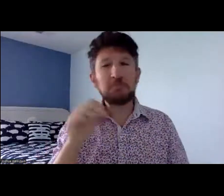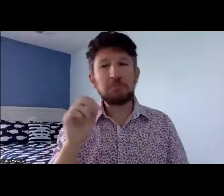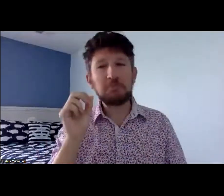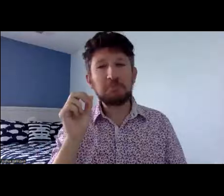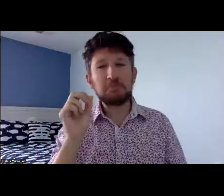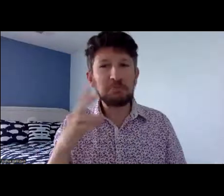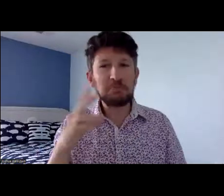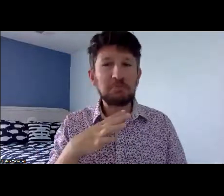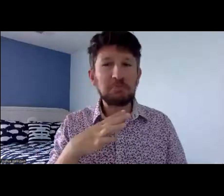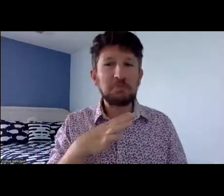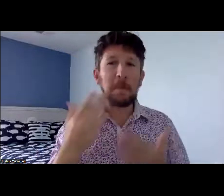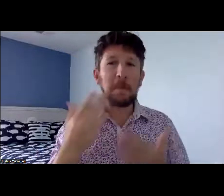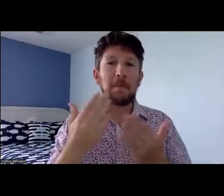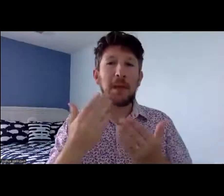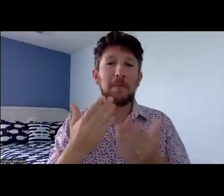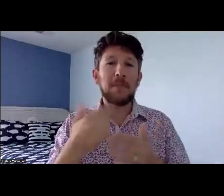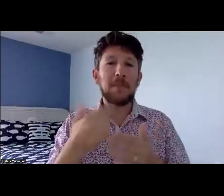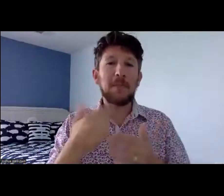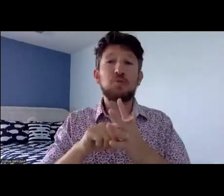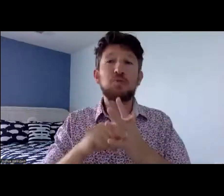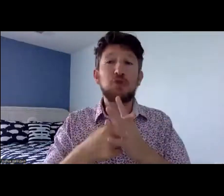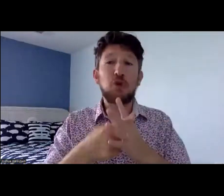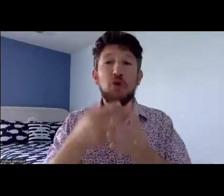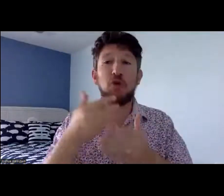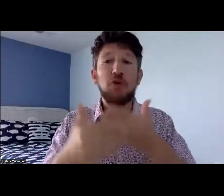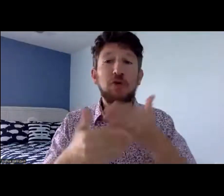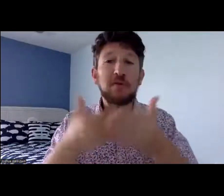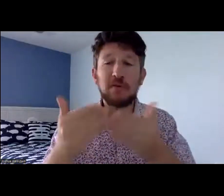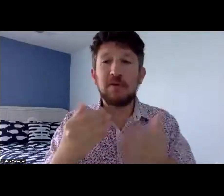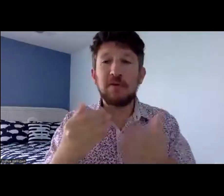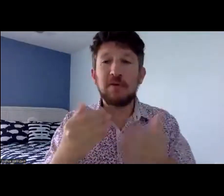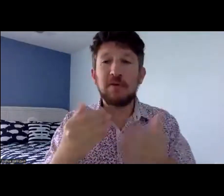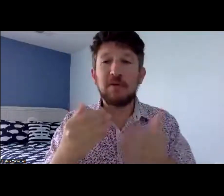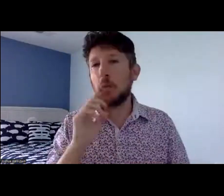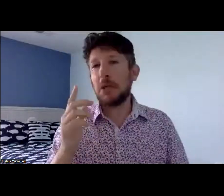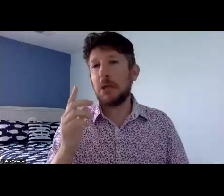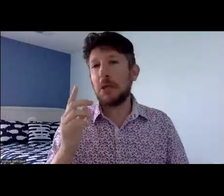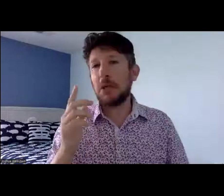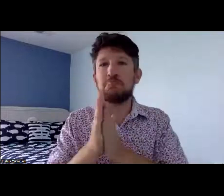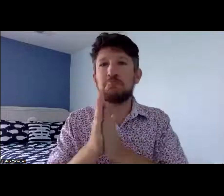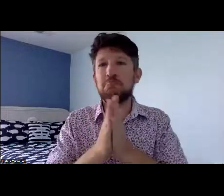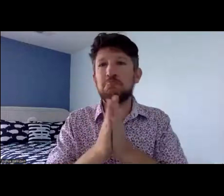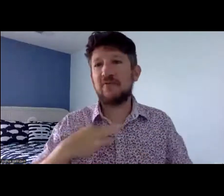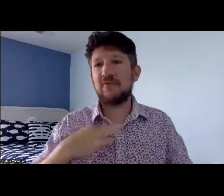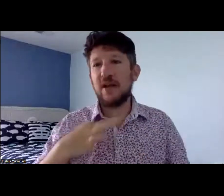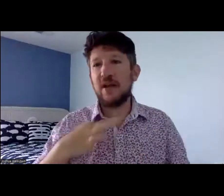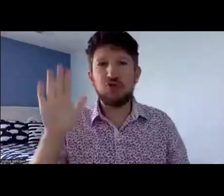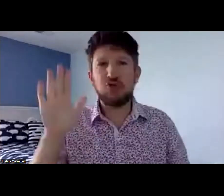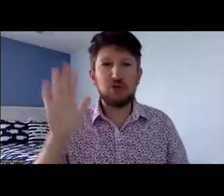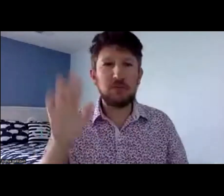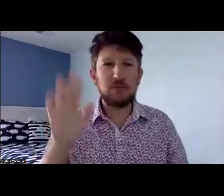Doesn't seem like we have any volunteers, but that's okay. So maybe we can, as we go along, someone will